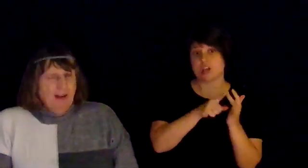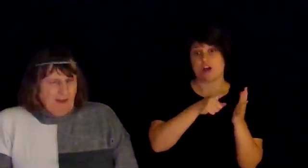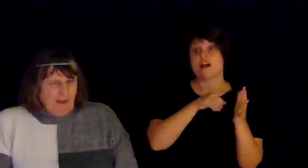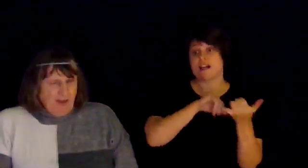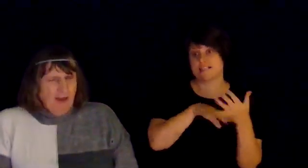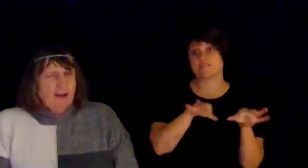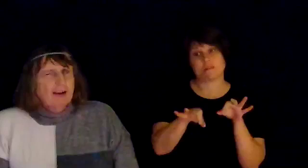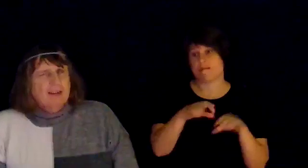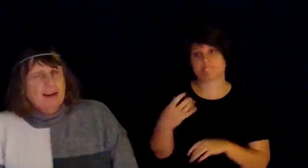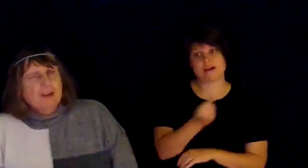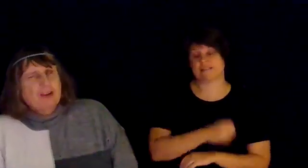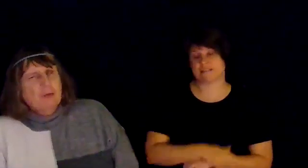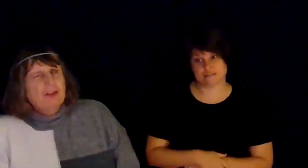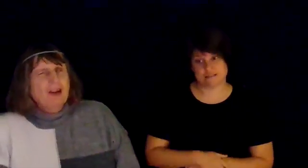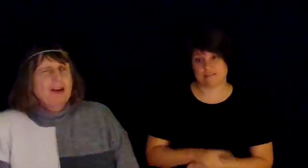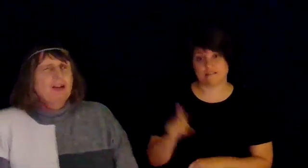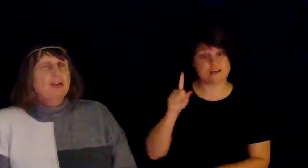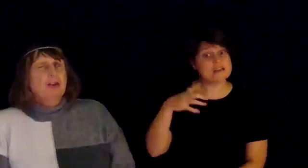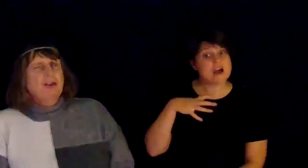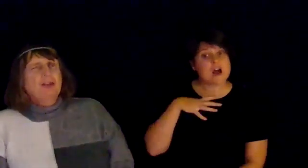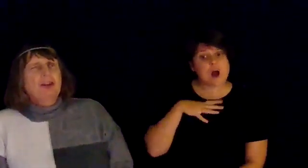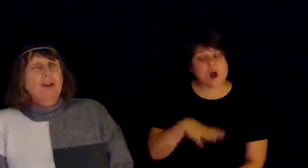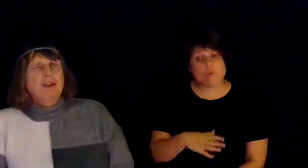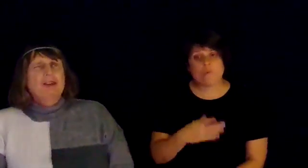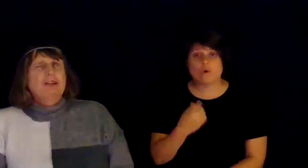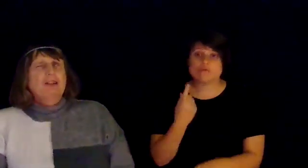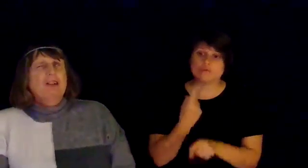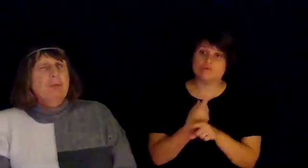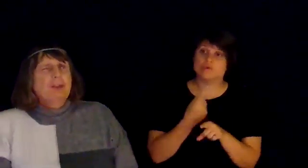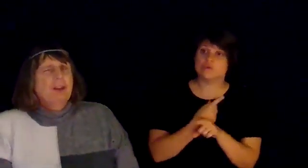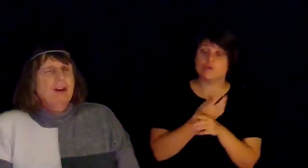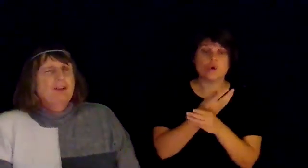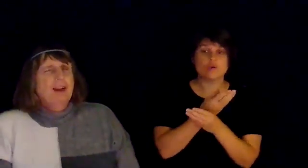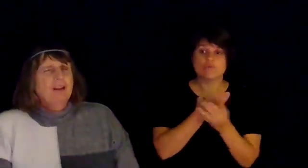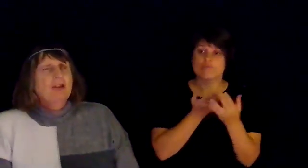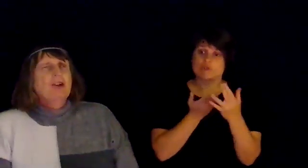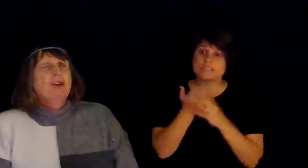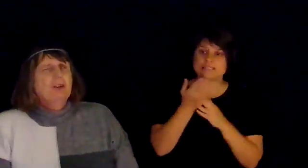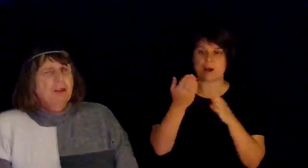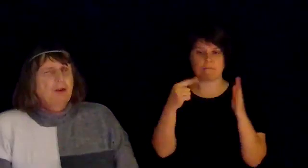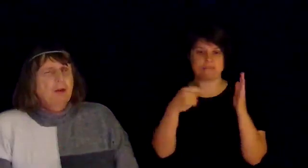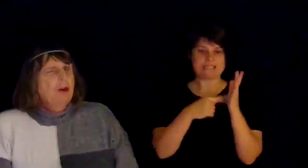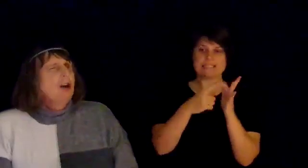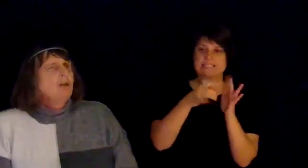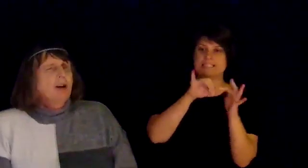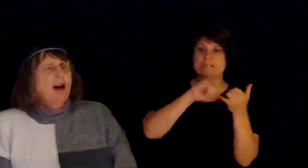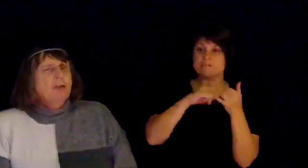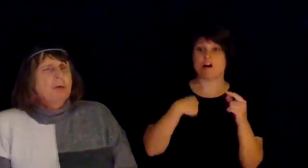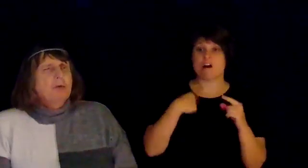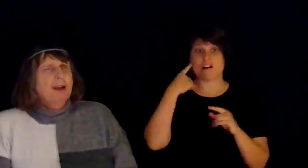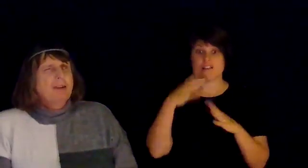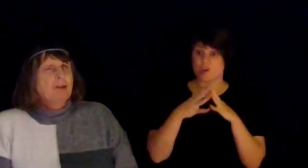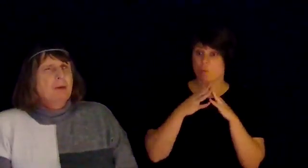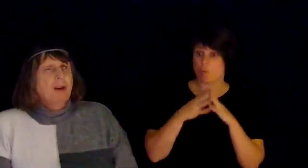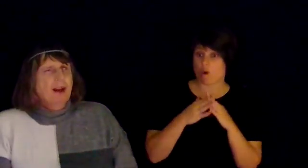NDIS plan. Today, I just want to take you through some of the tips that I found very useful when I